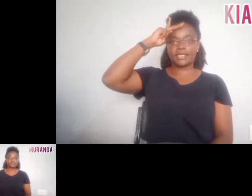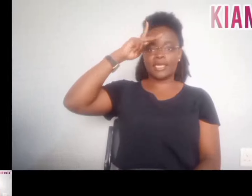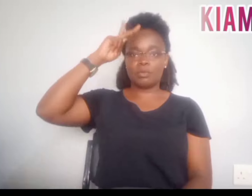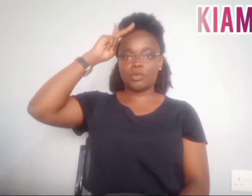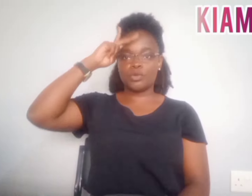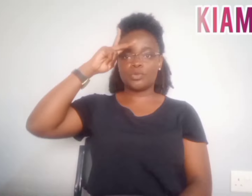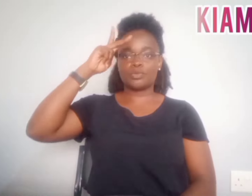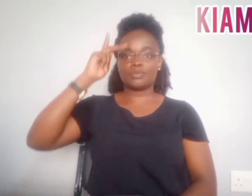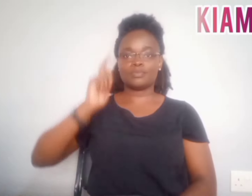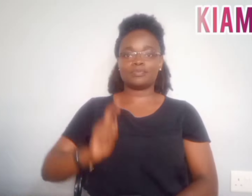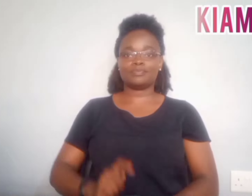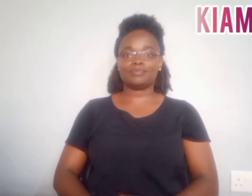Kiambu.